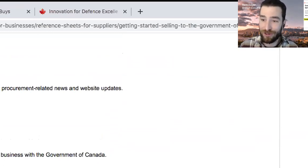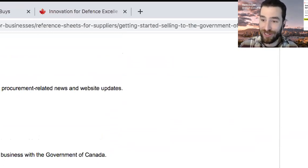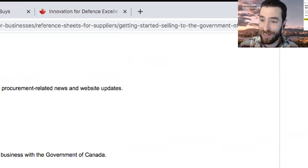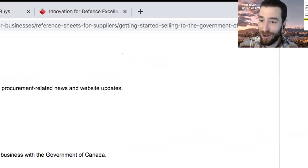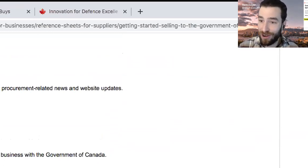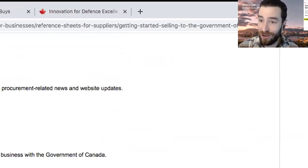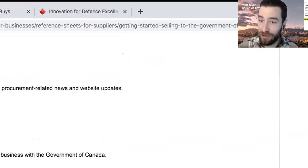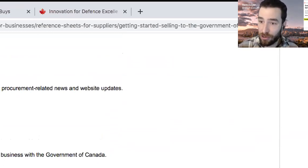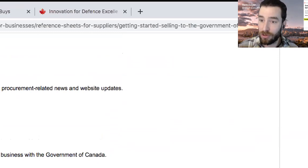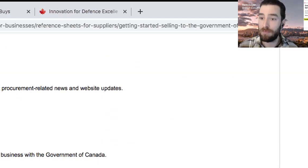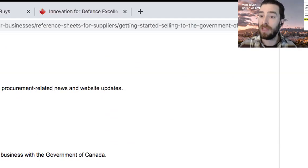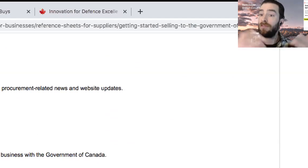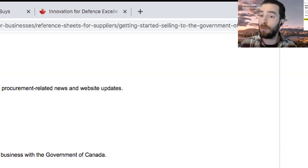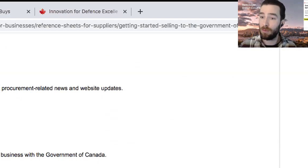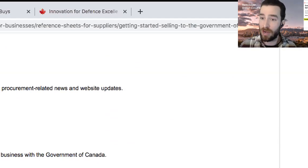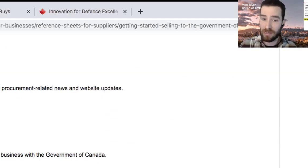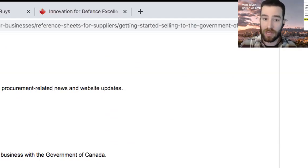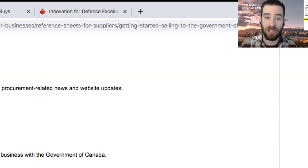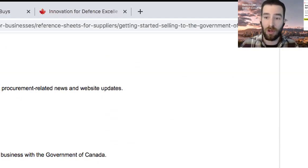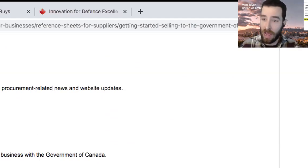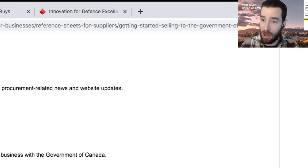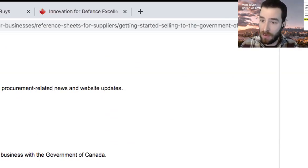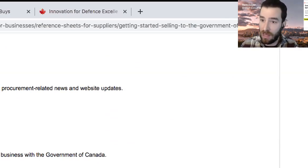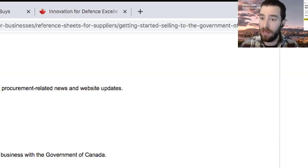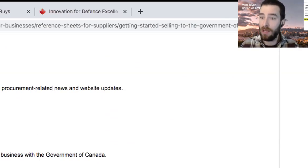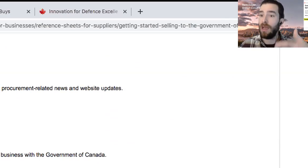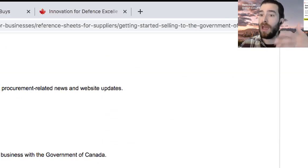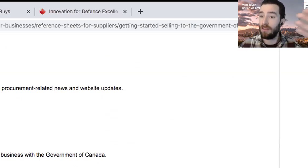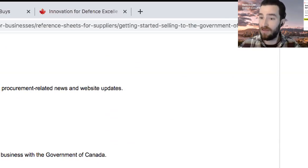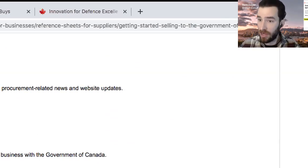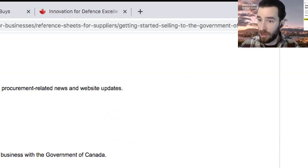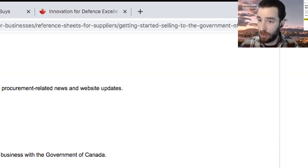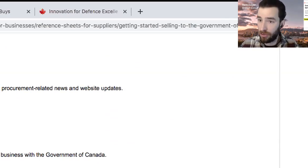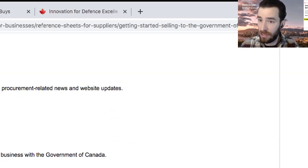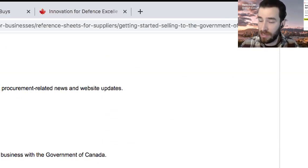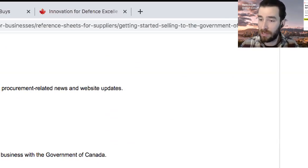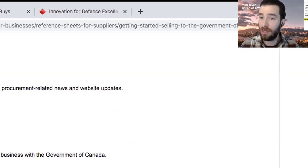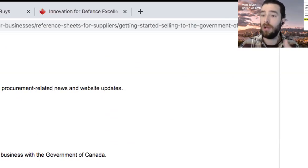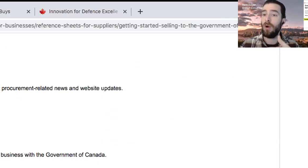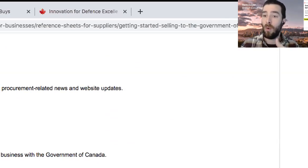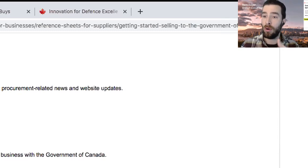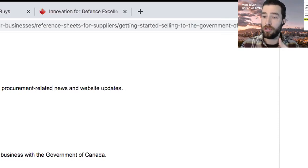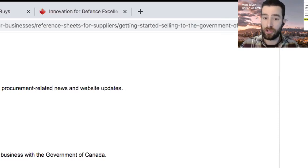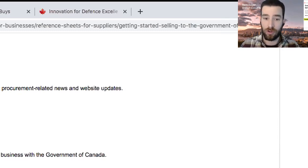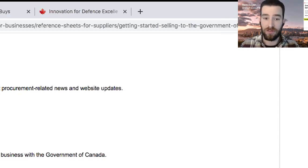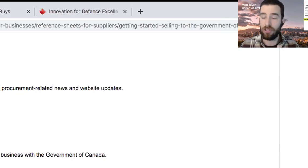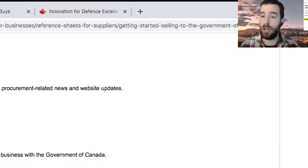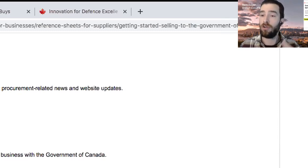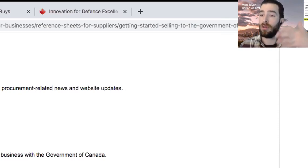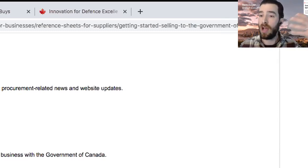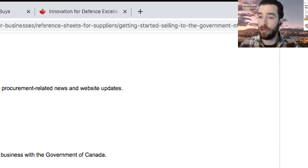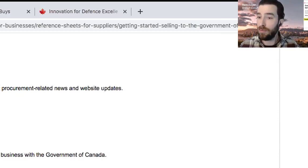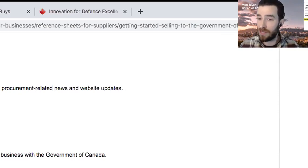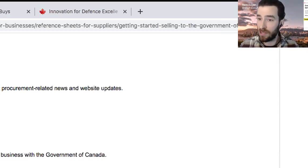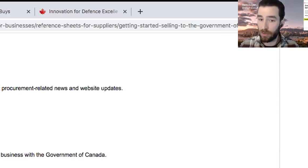you're interested in our sort of big formal presentation about how to bid, how to find opportunities, or just sort of in